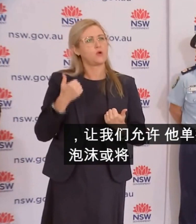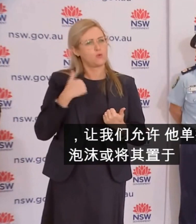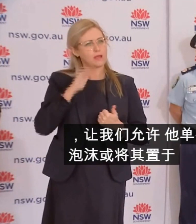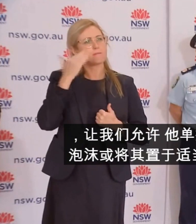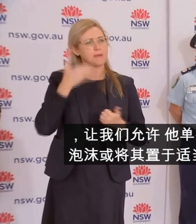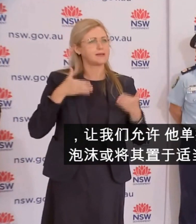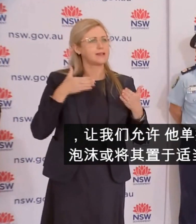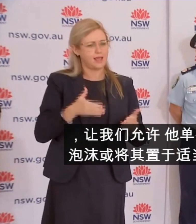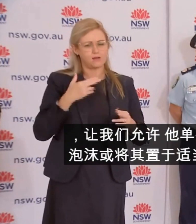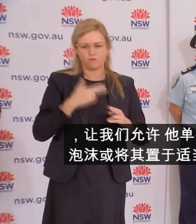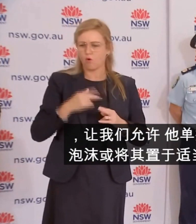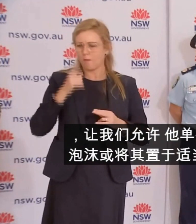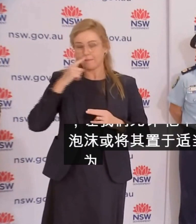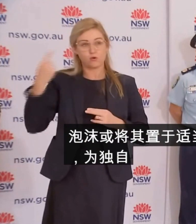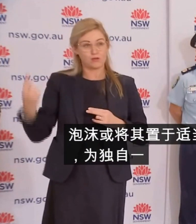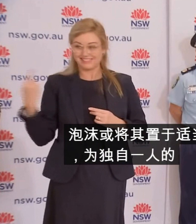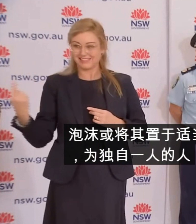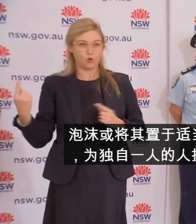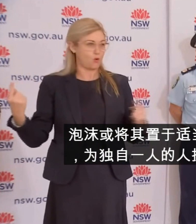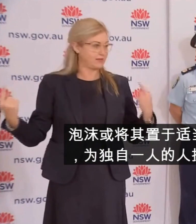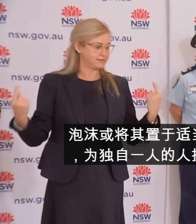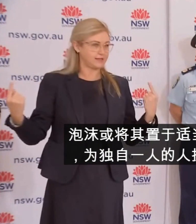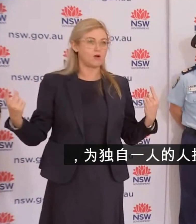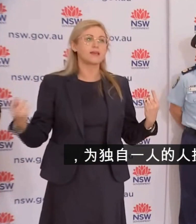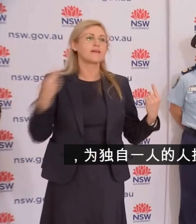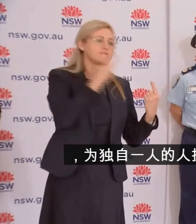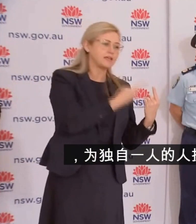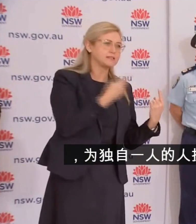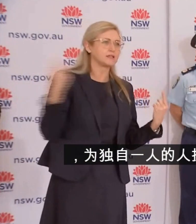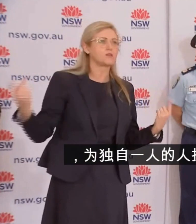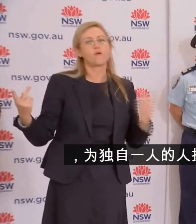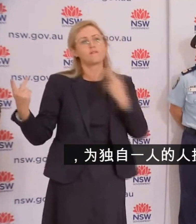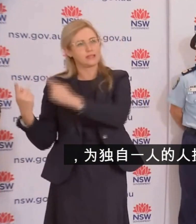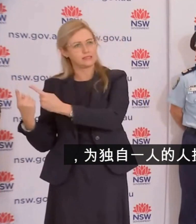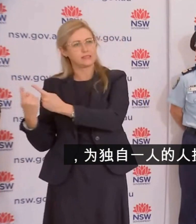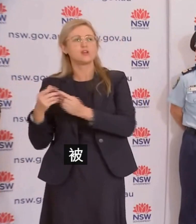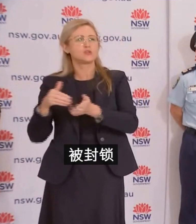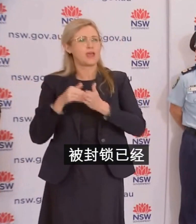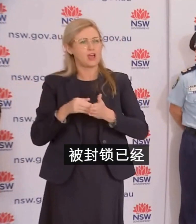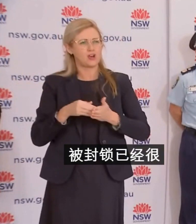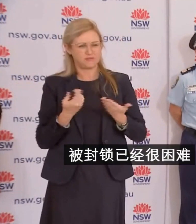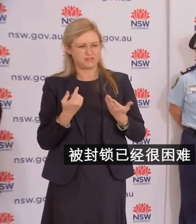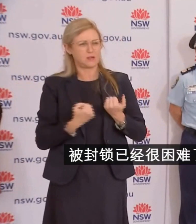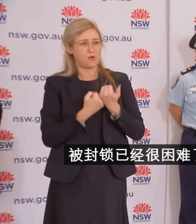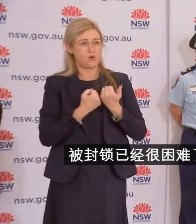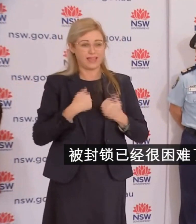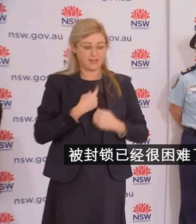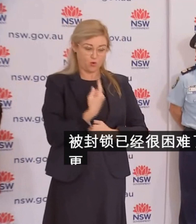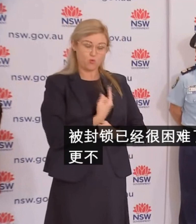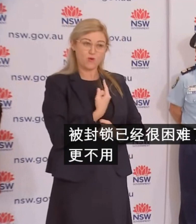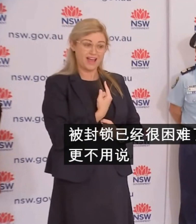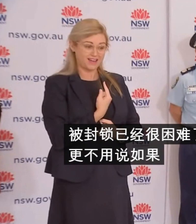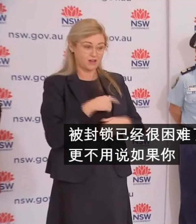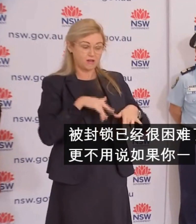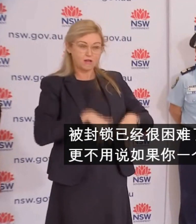bubble in place, or put it in place, to provide that mental health support for people who are on their own. It's difficult enough being in lockdown,